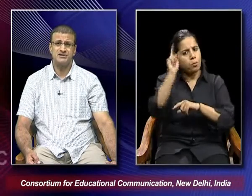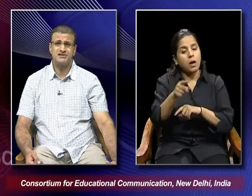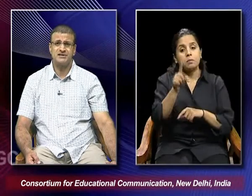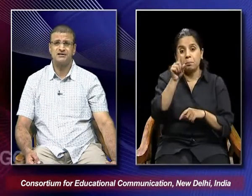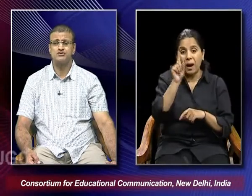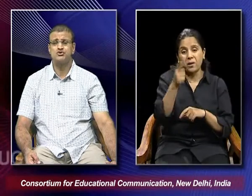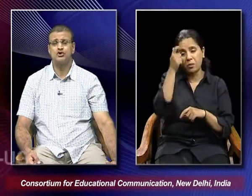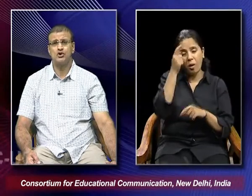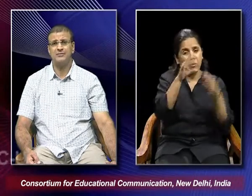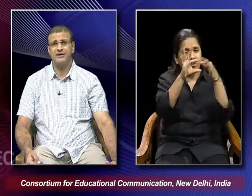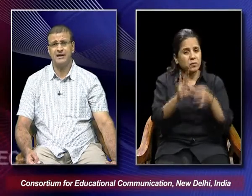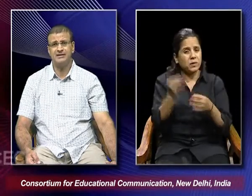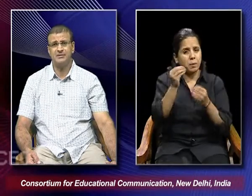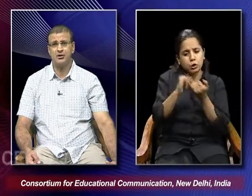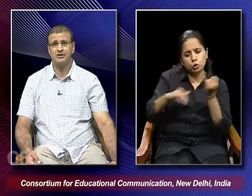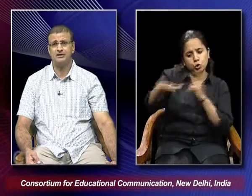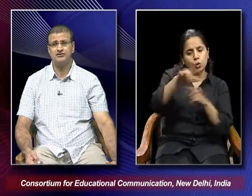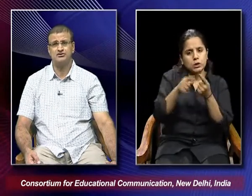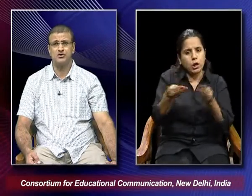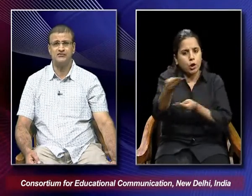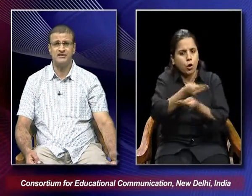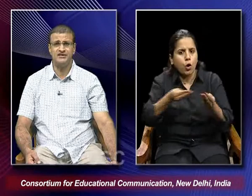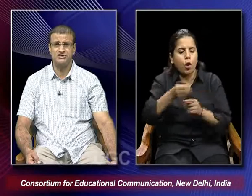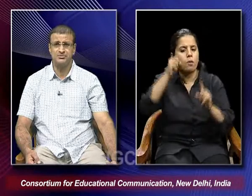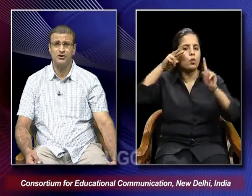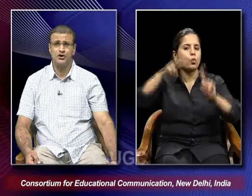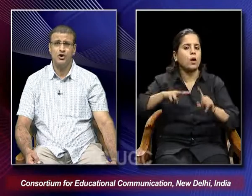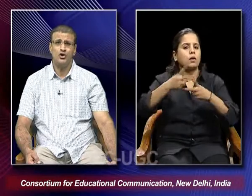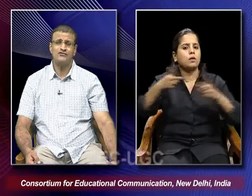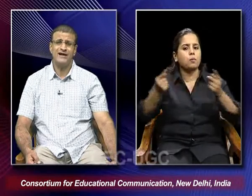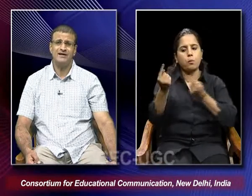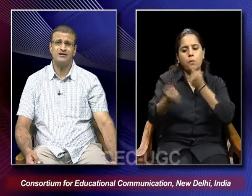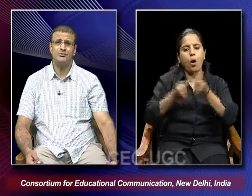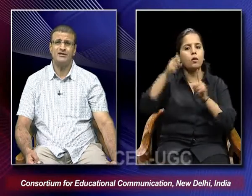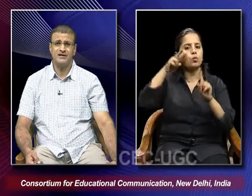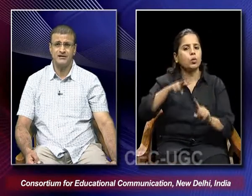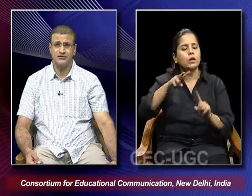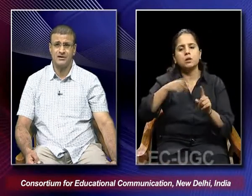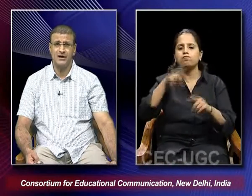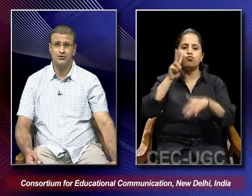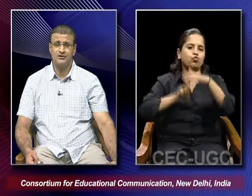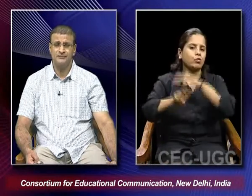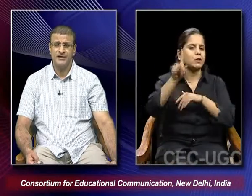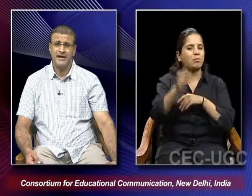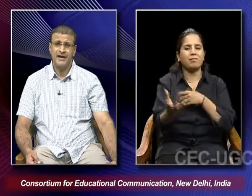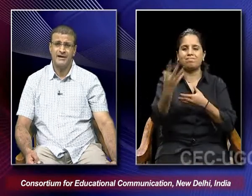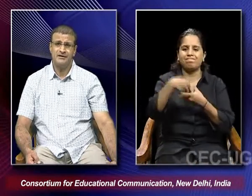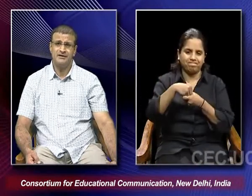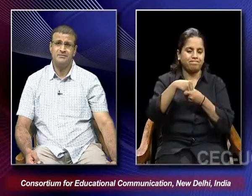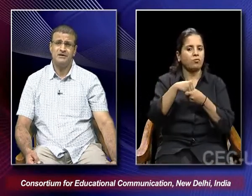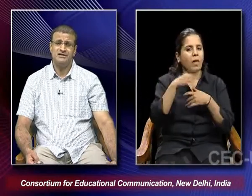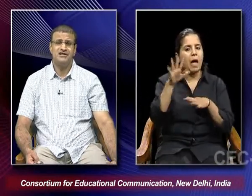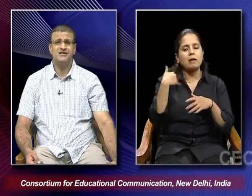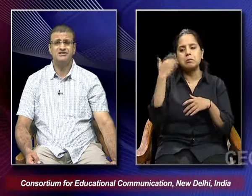issues concerning the socio-economic and the political vision of the leadership, all of that had to be taken into account. And